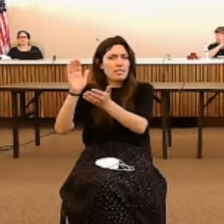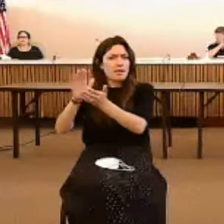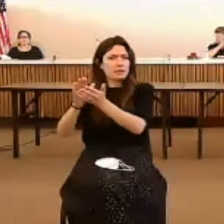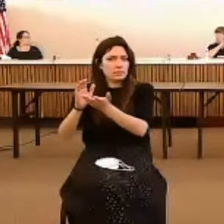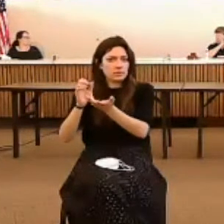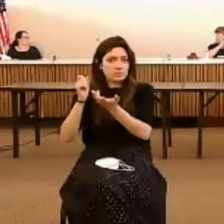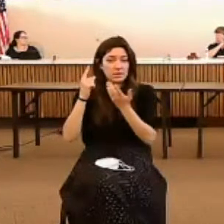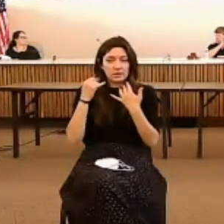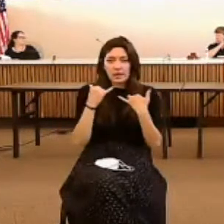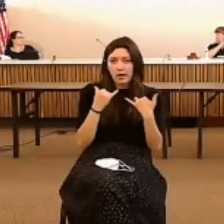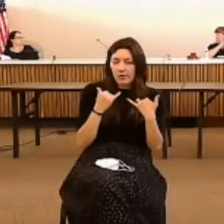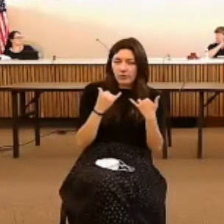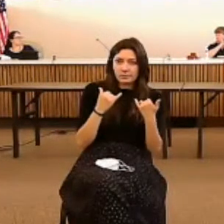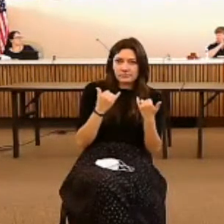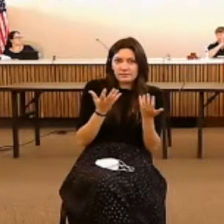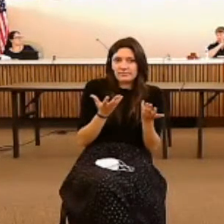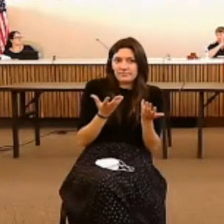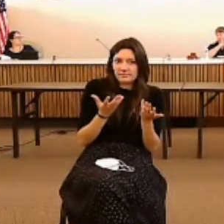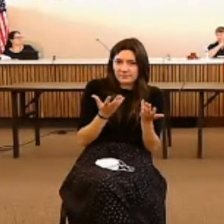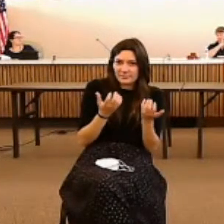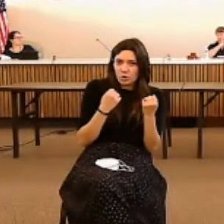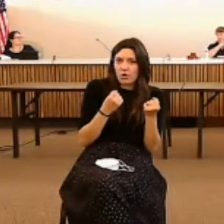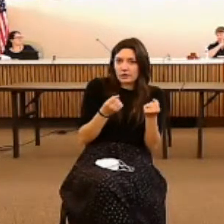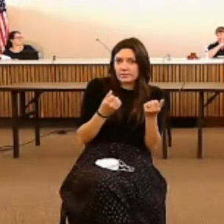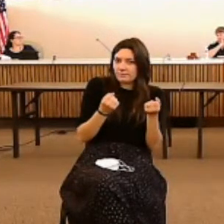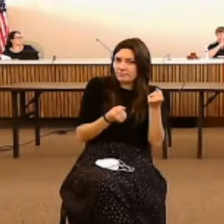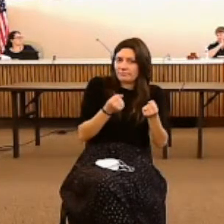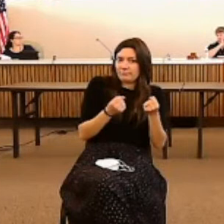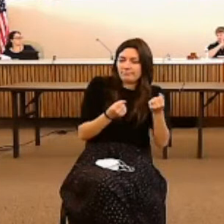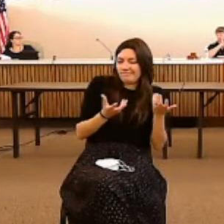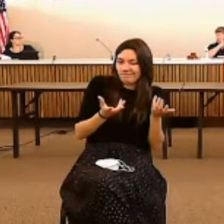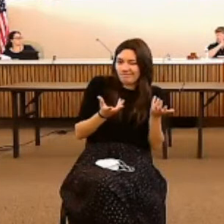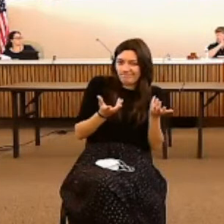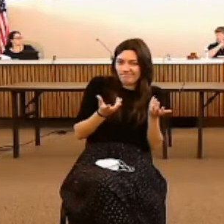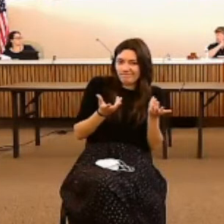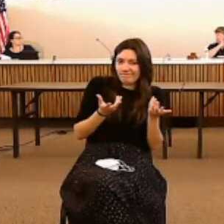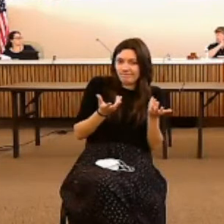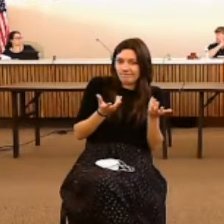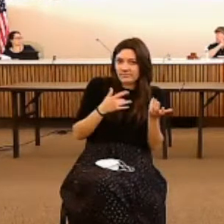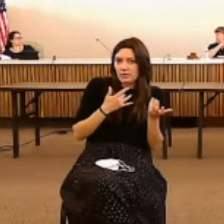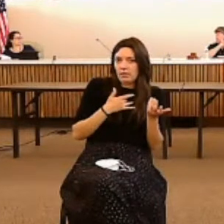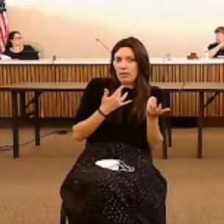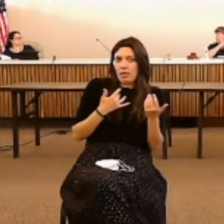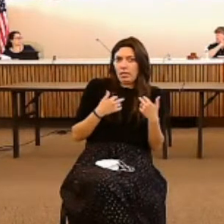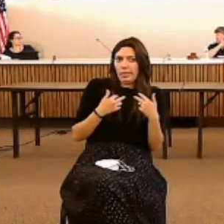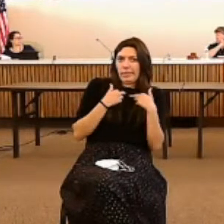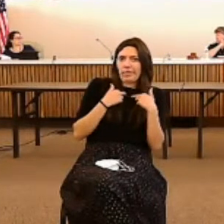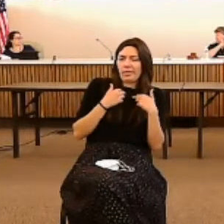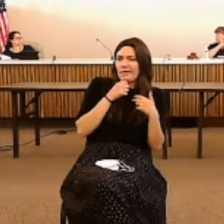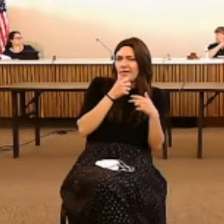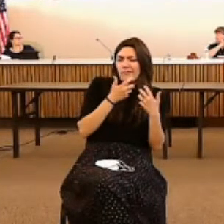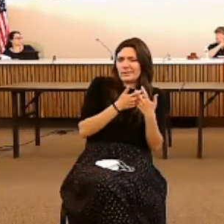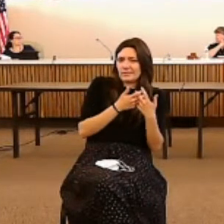Ultimately, it will be the Monroe County, since both roads are county roads, it's Monroe County DOT who makes the